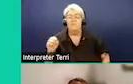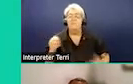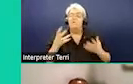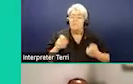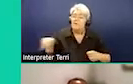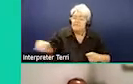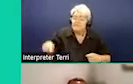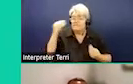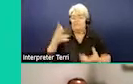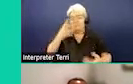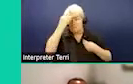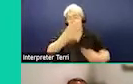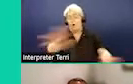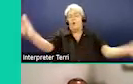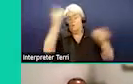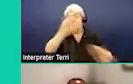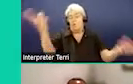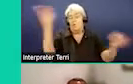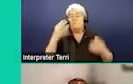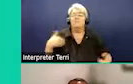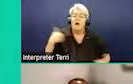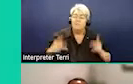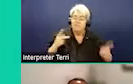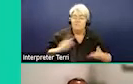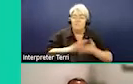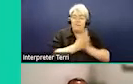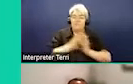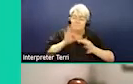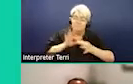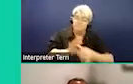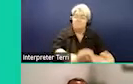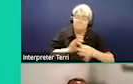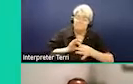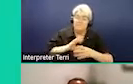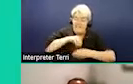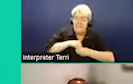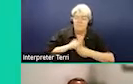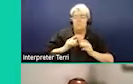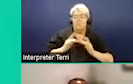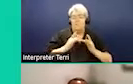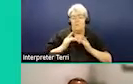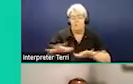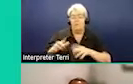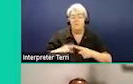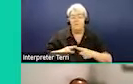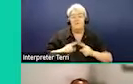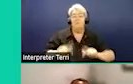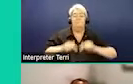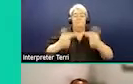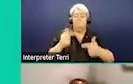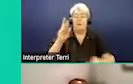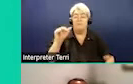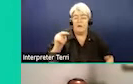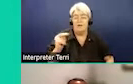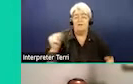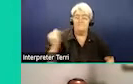content out to young folks and make sure that they're really connecting into our network. So I'll pass it back to you, over to you, Brian.